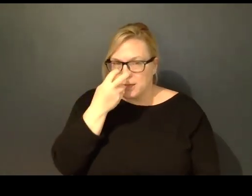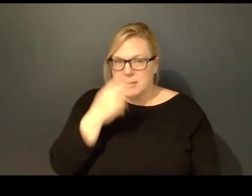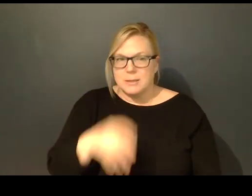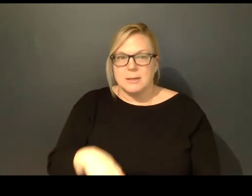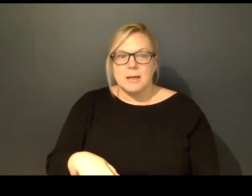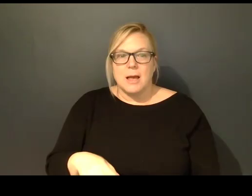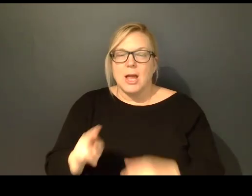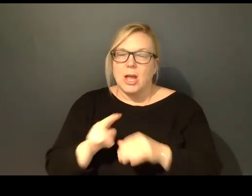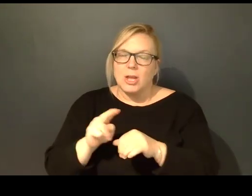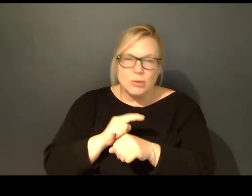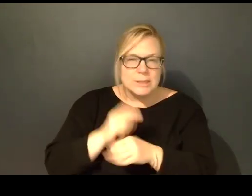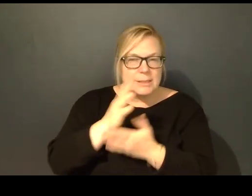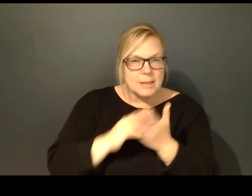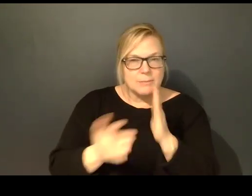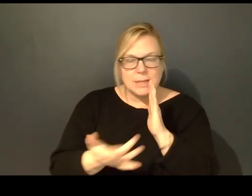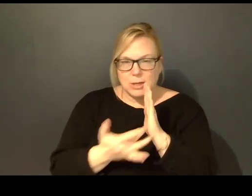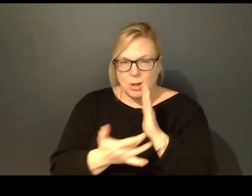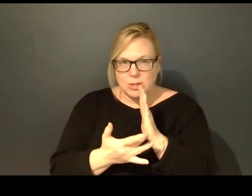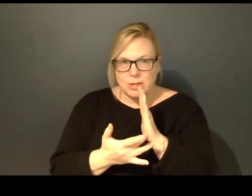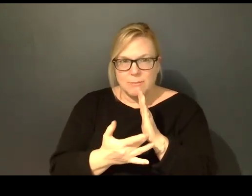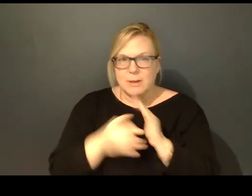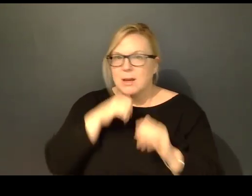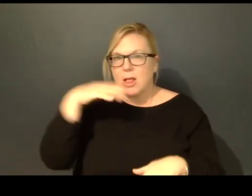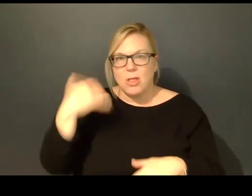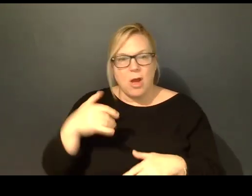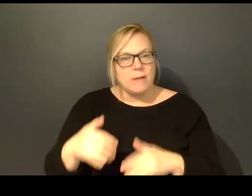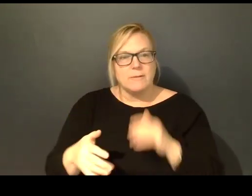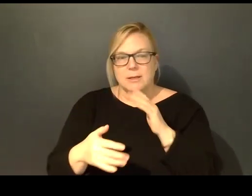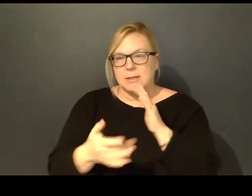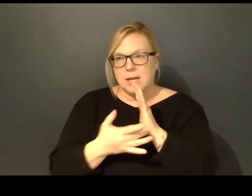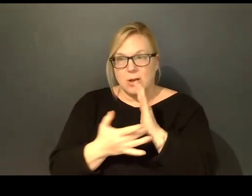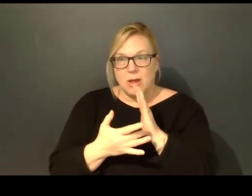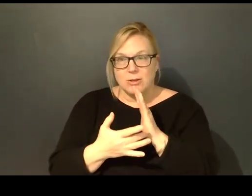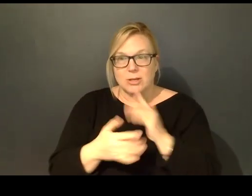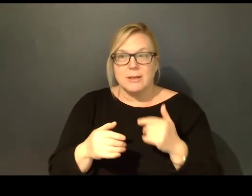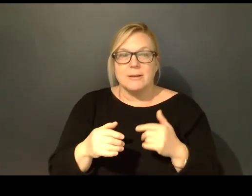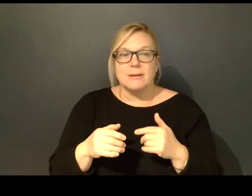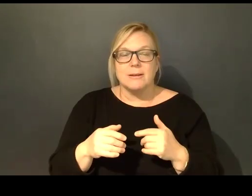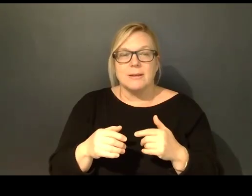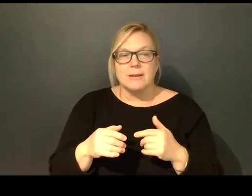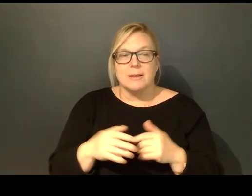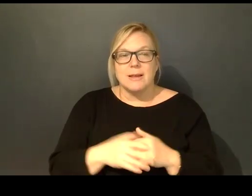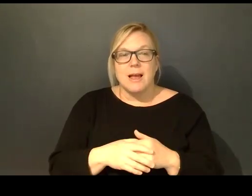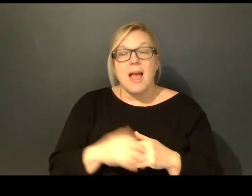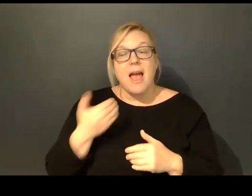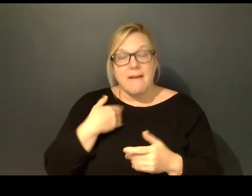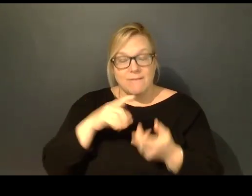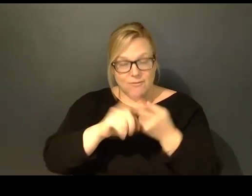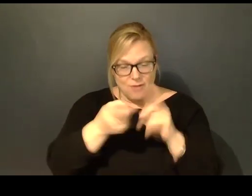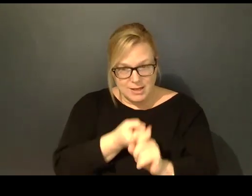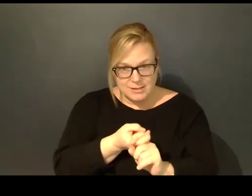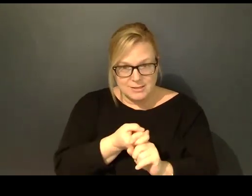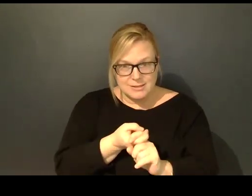some technology, but not all of it. Not the sharpest tool in the house. However, I have friends who